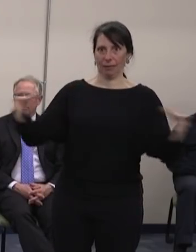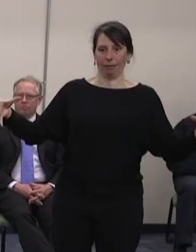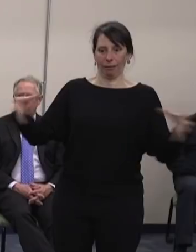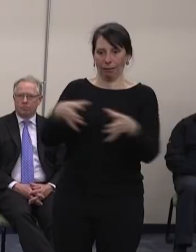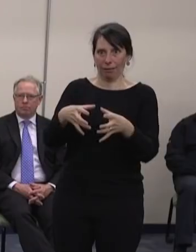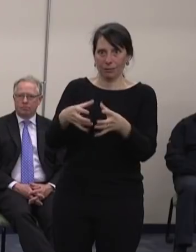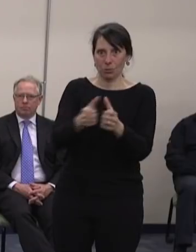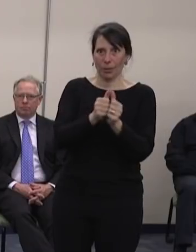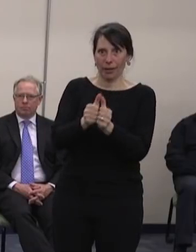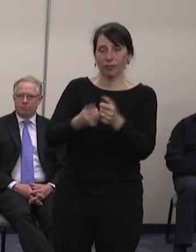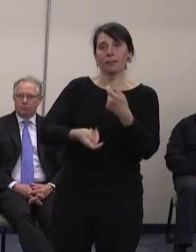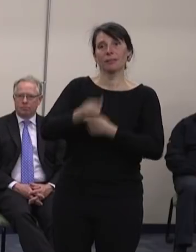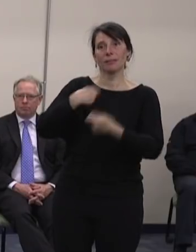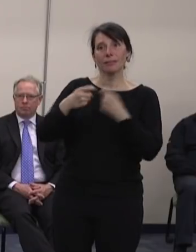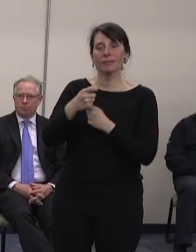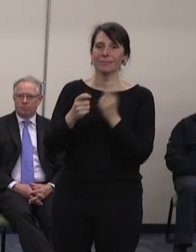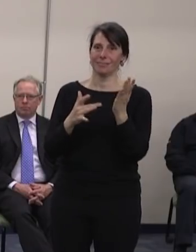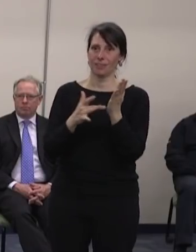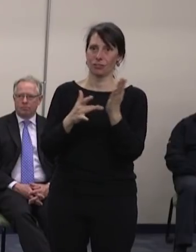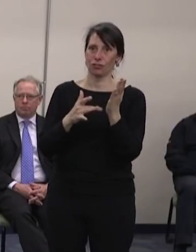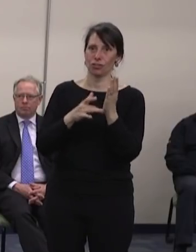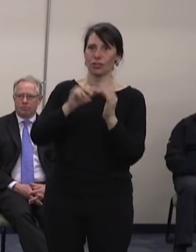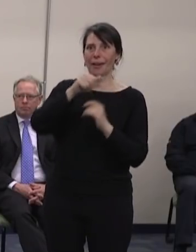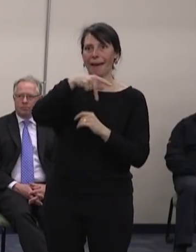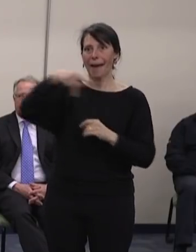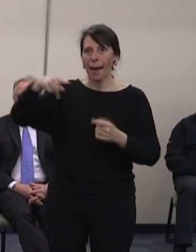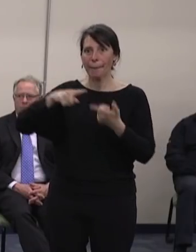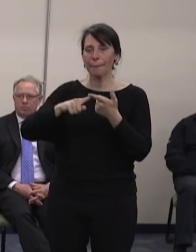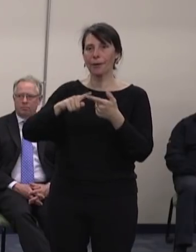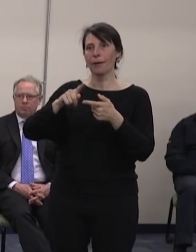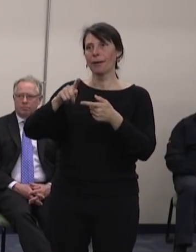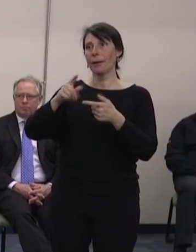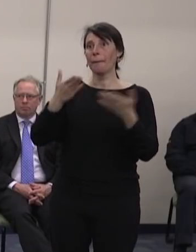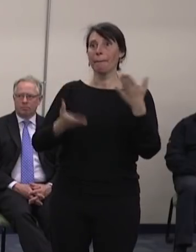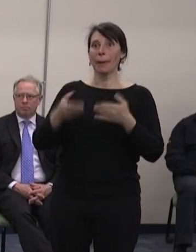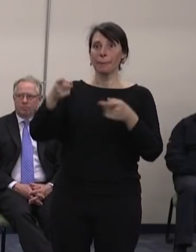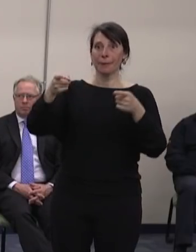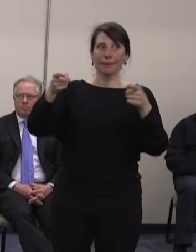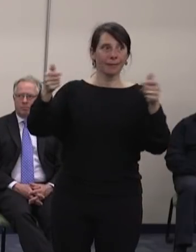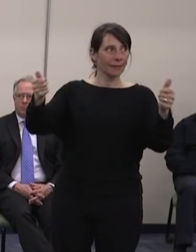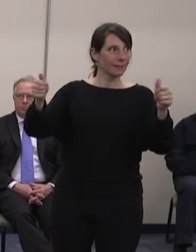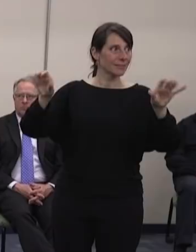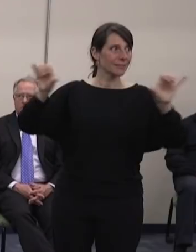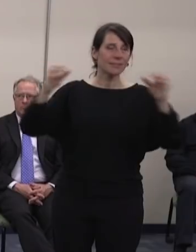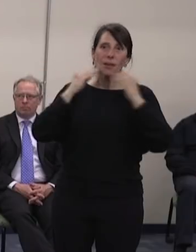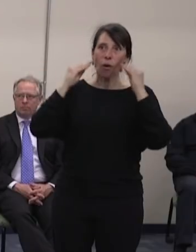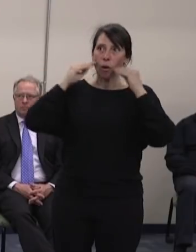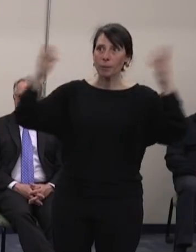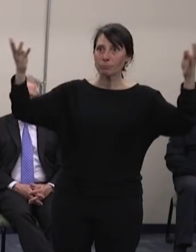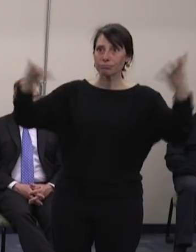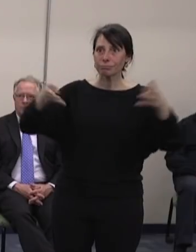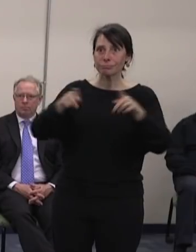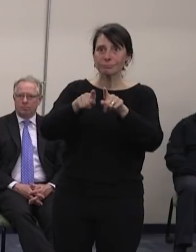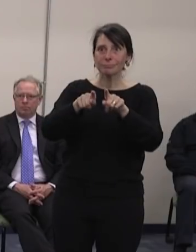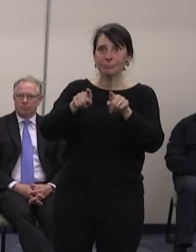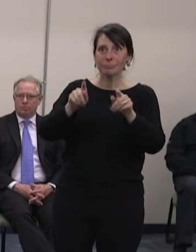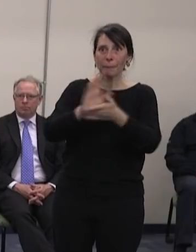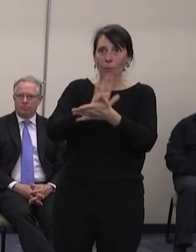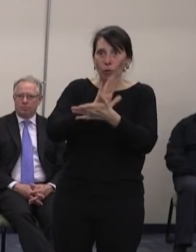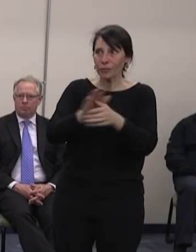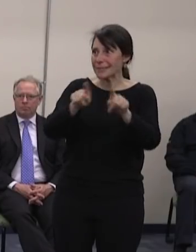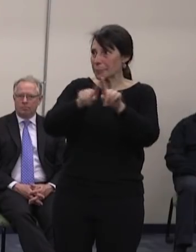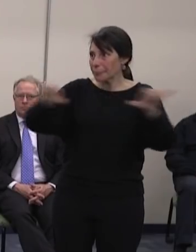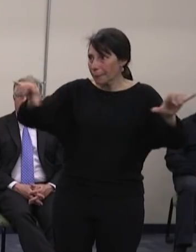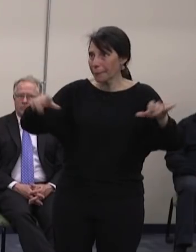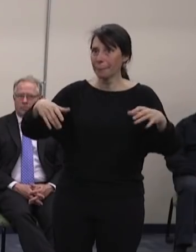Instead, use apps and social media. Stream movies together virtually. Get creative. While you may